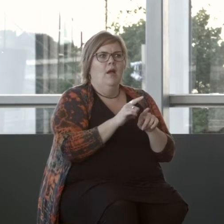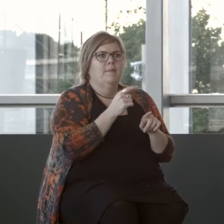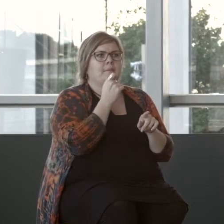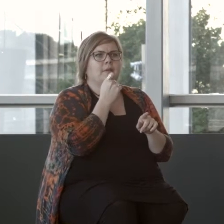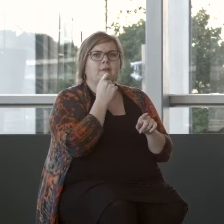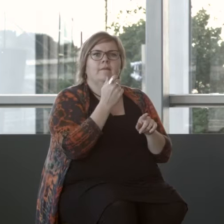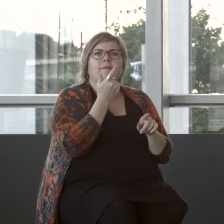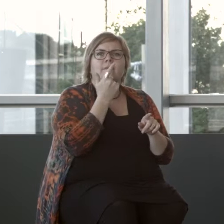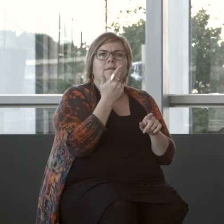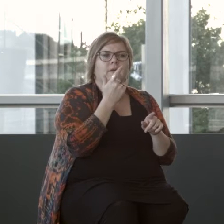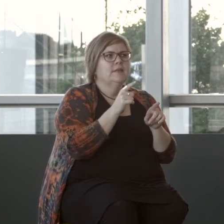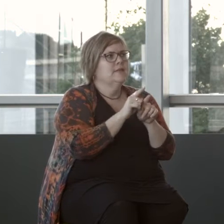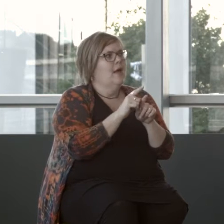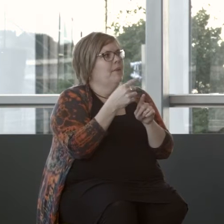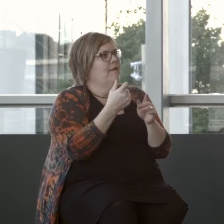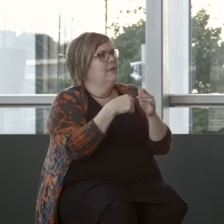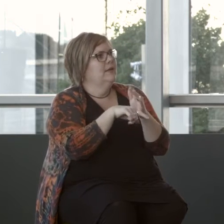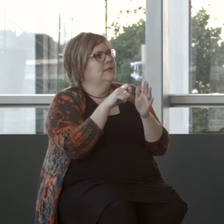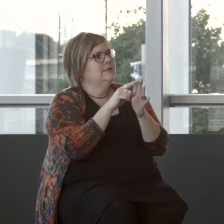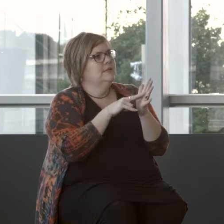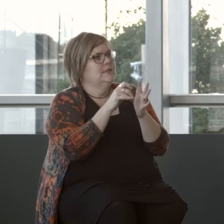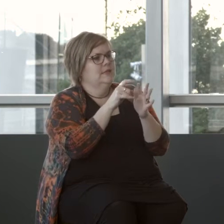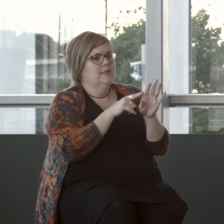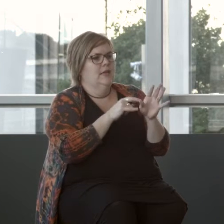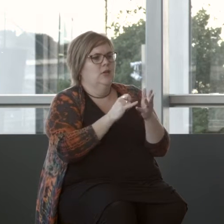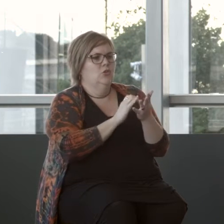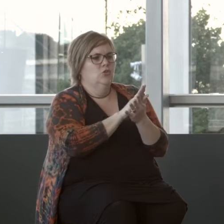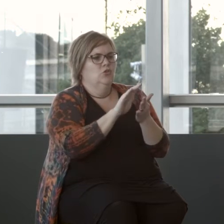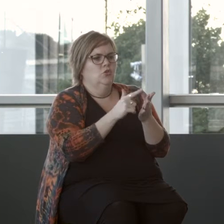we find in Cindy Sherman's work.